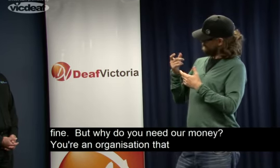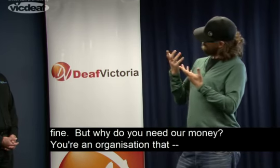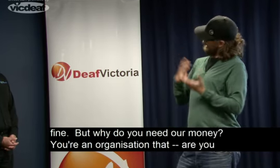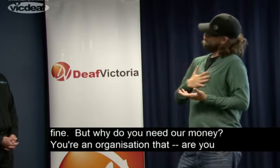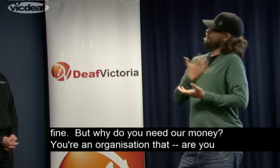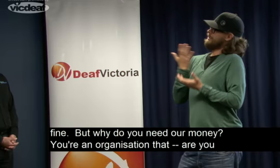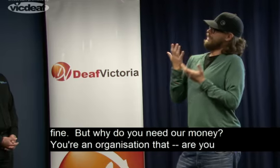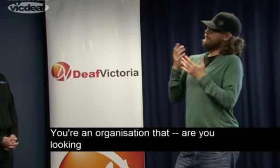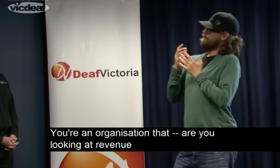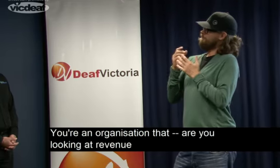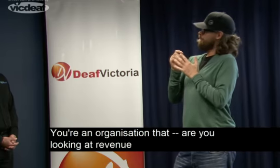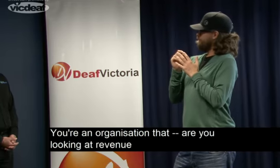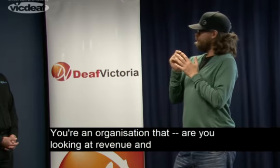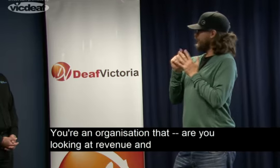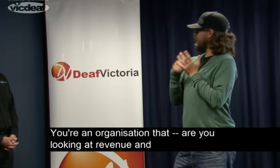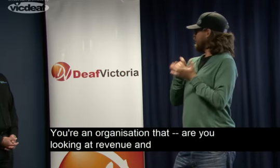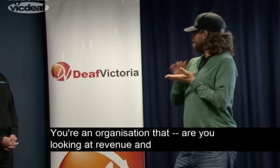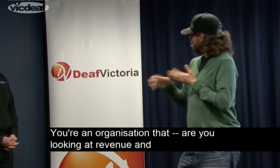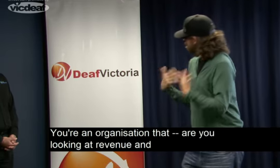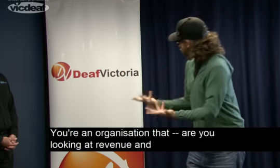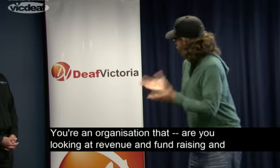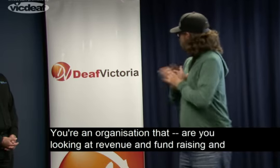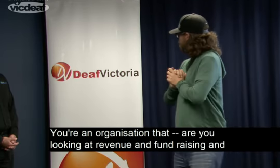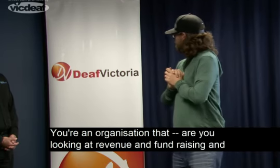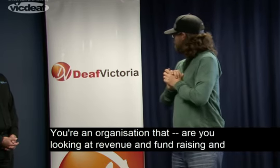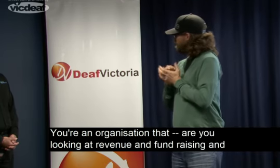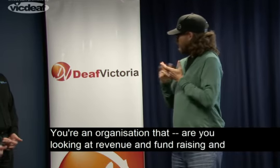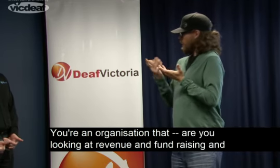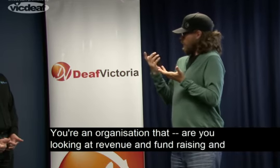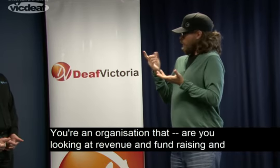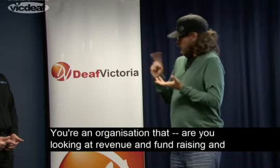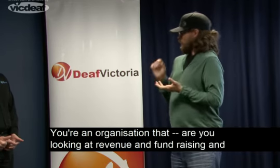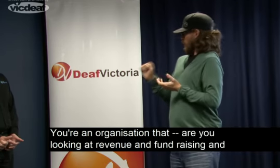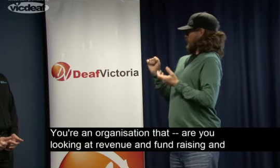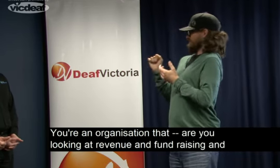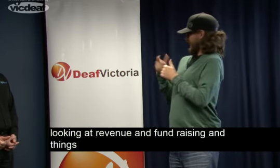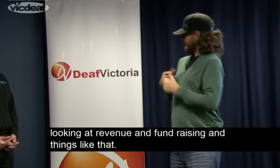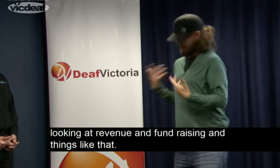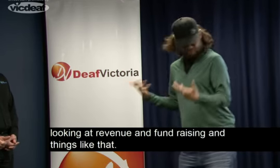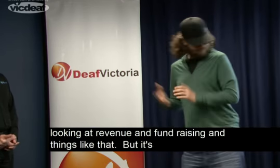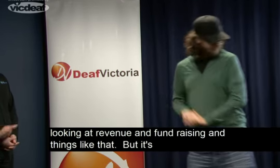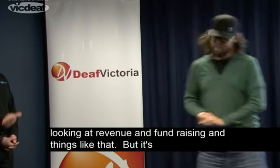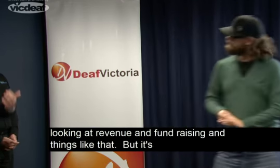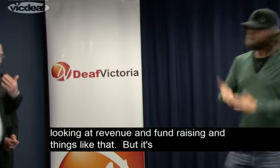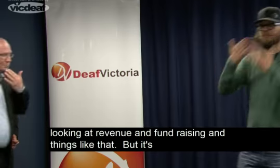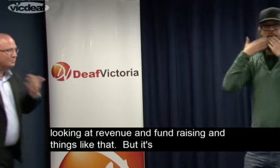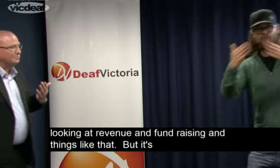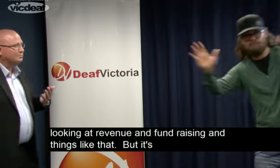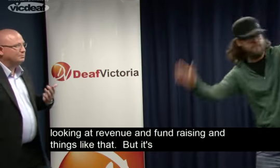like that, but it's just interesting sitting back here, a very interesting pitch that you have. And I'd like you to respond to that,